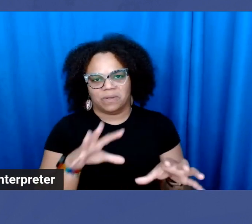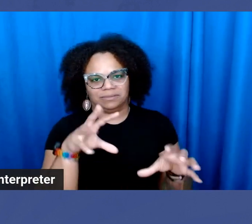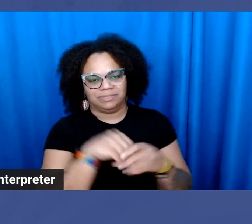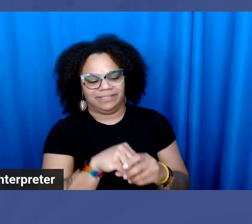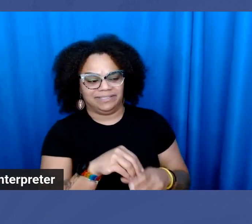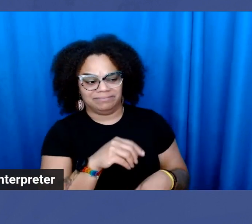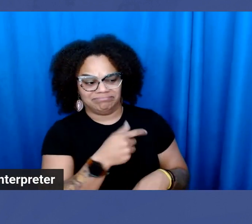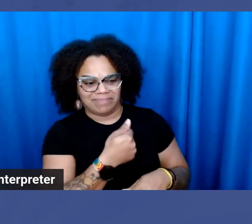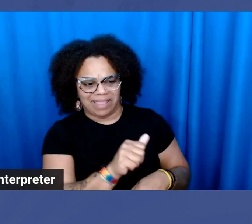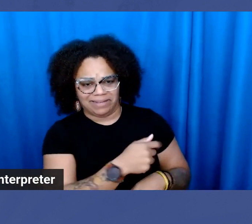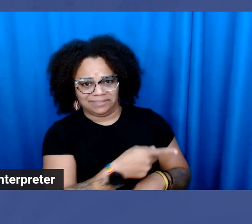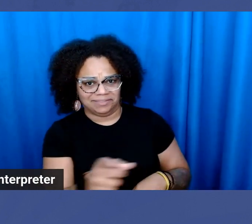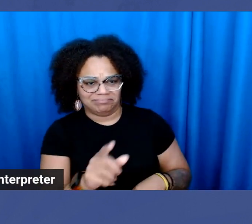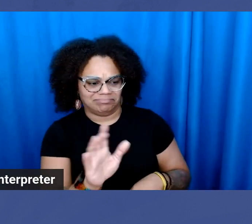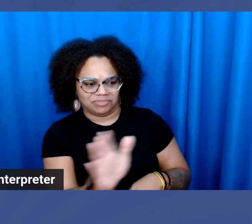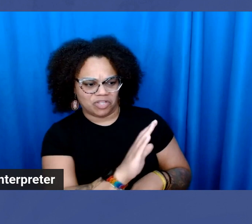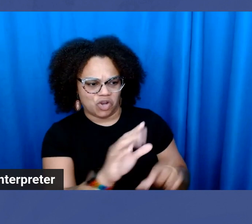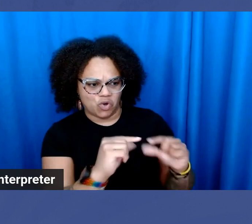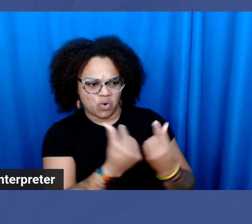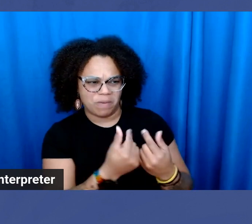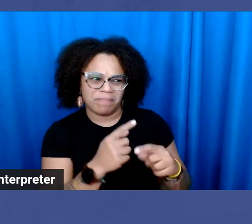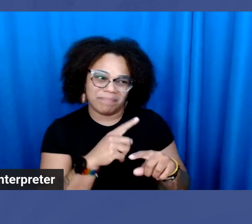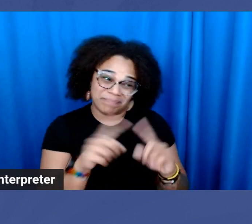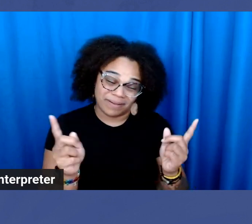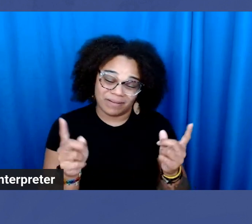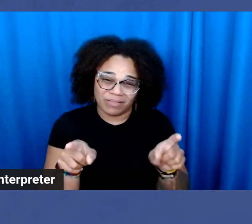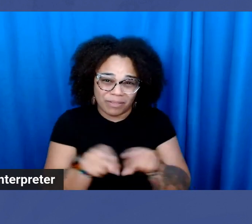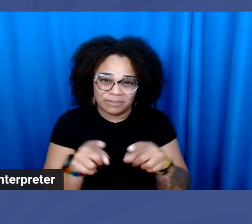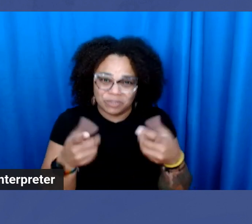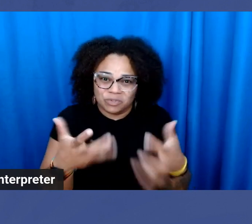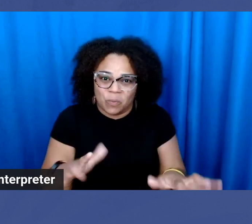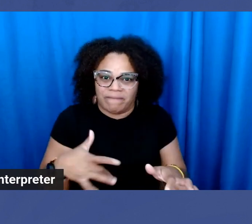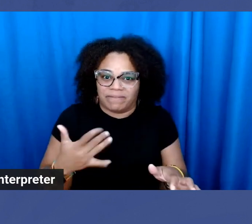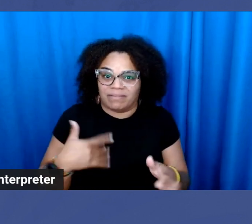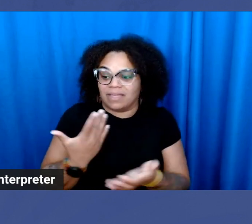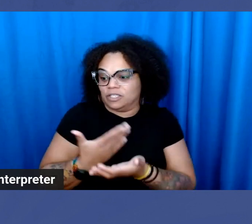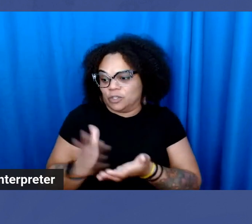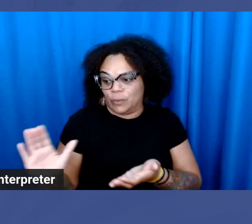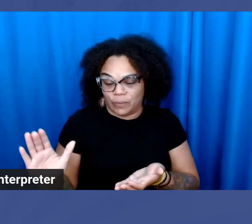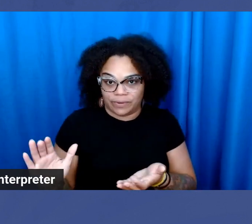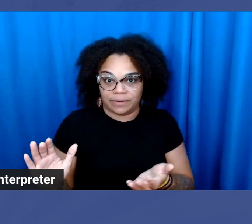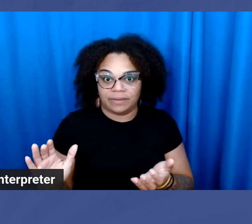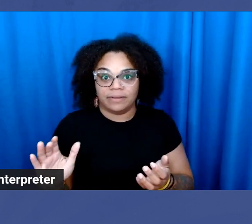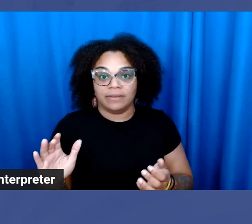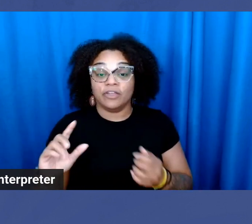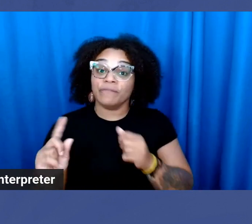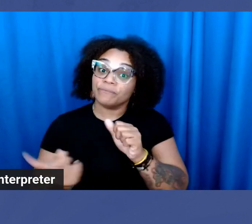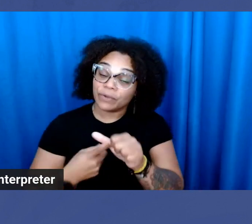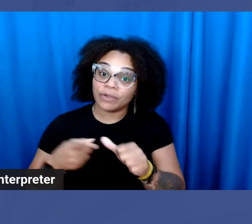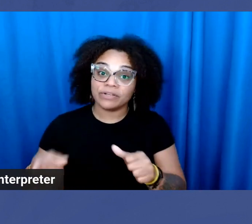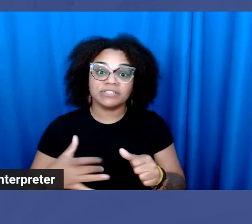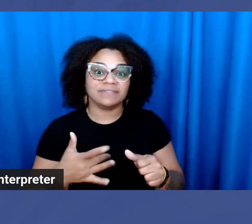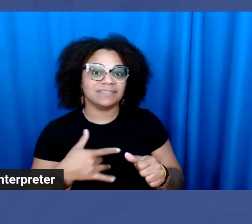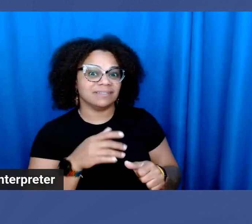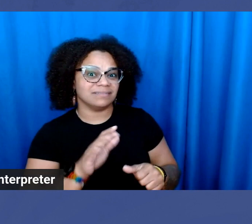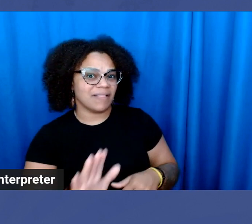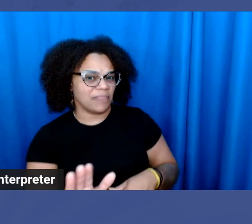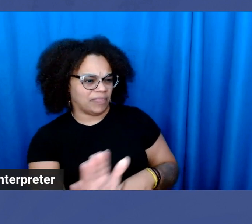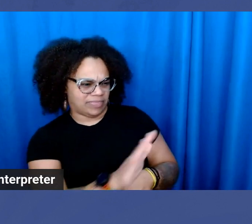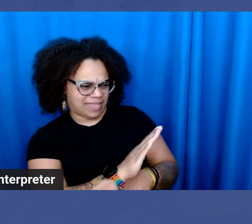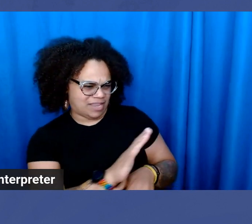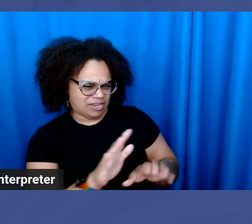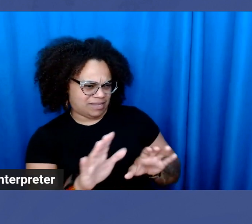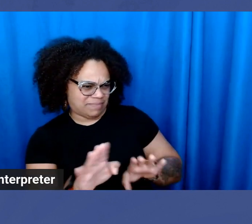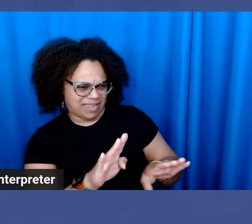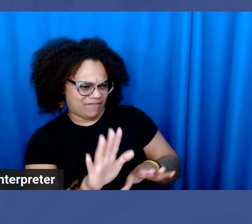didn't want to be excluded. In the beginning, Sabrina found the dynamic at the dungeon strange. However,